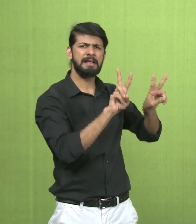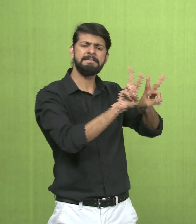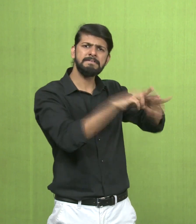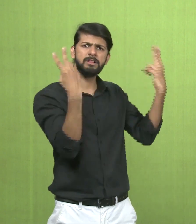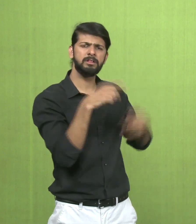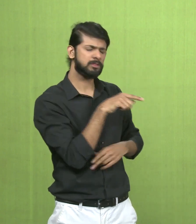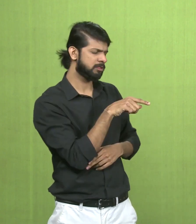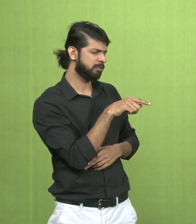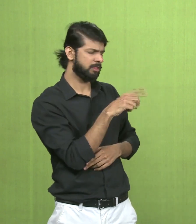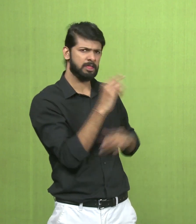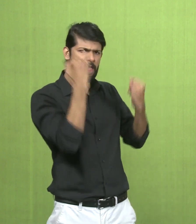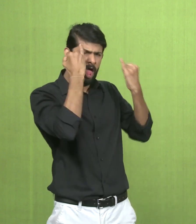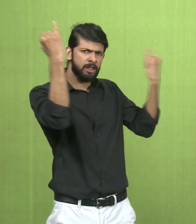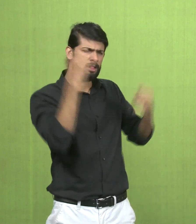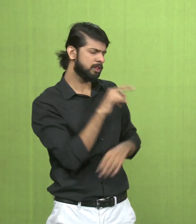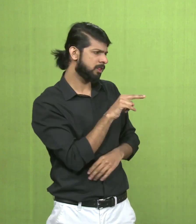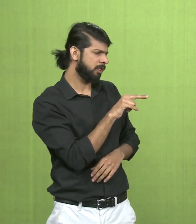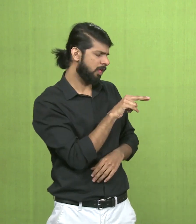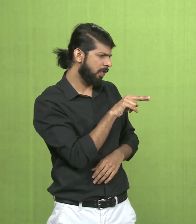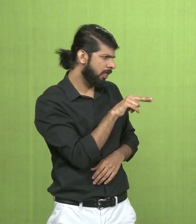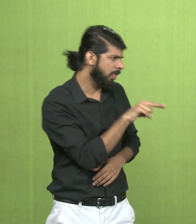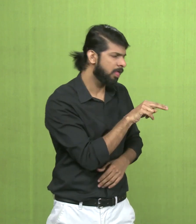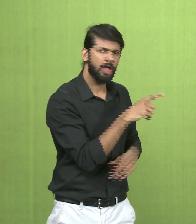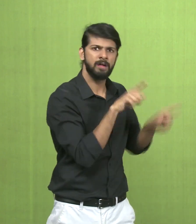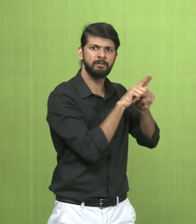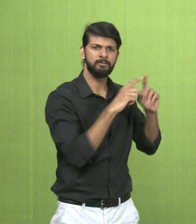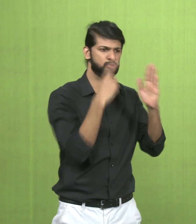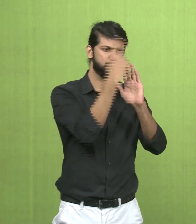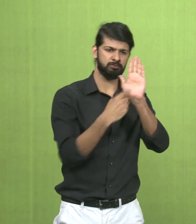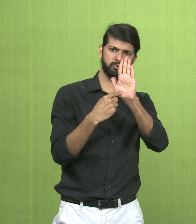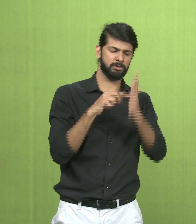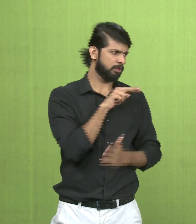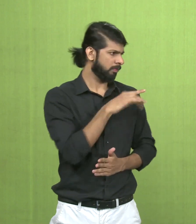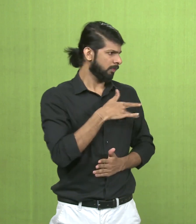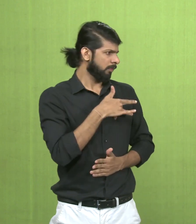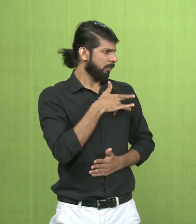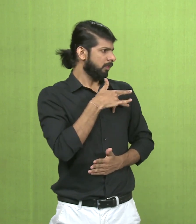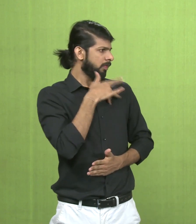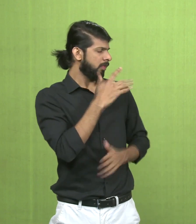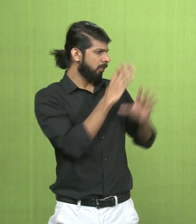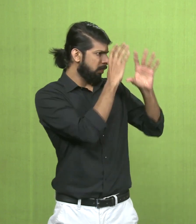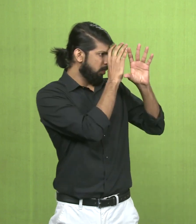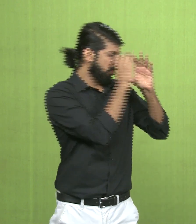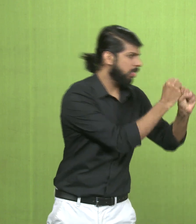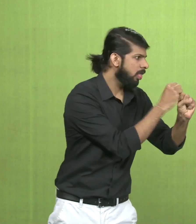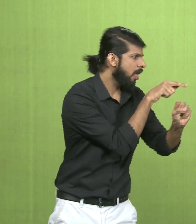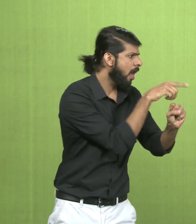What is the dominating factor in this painting?